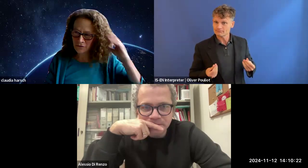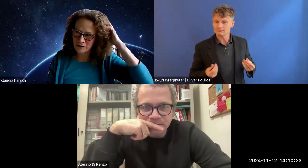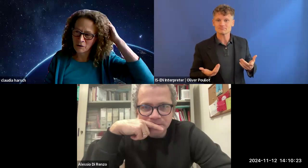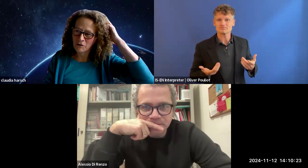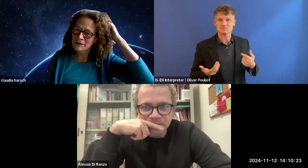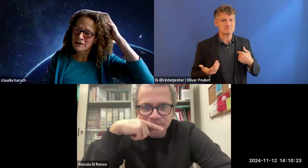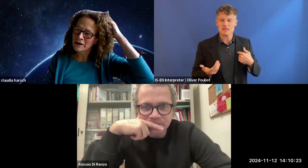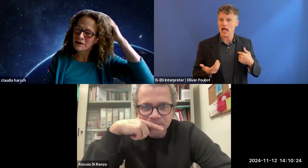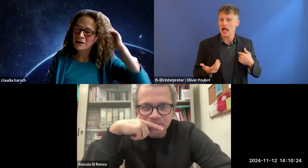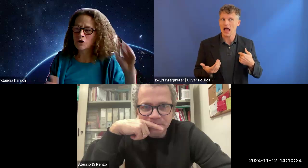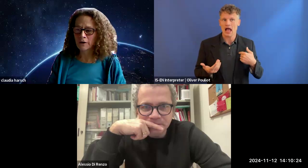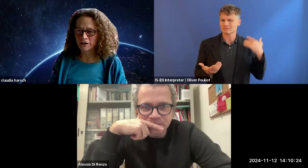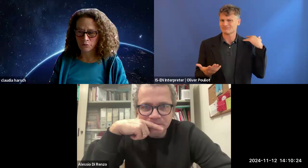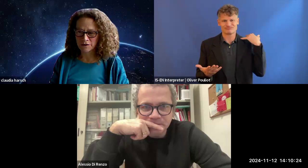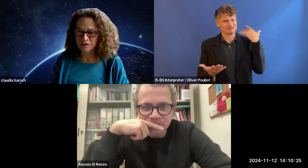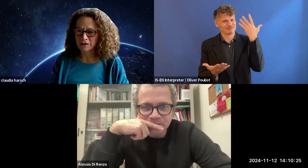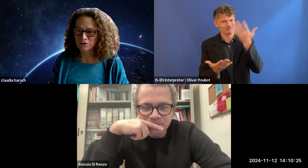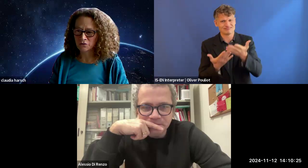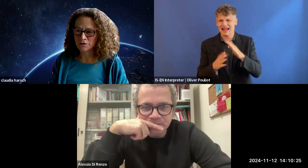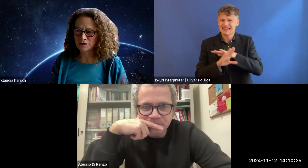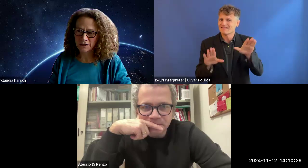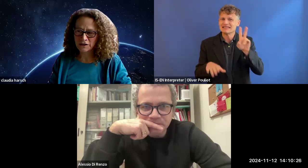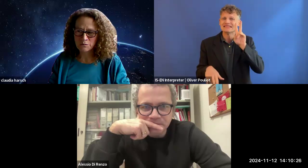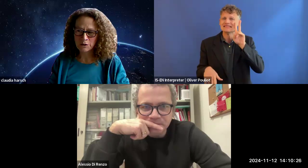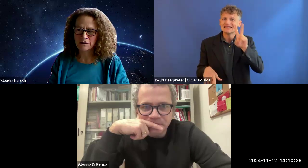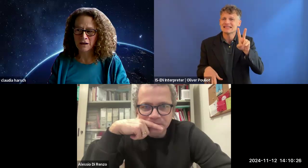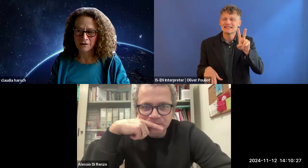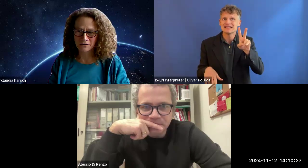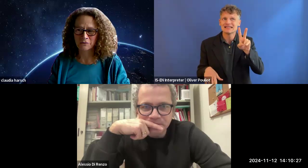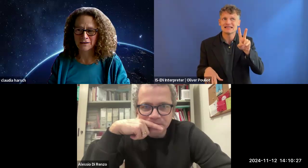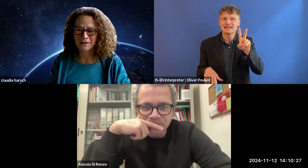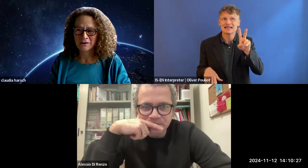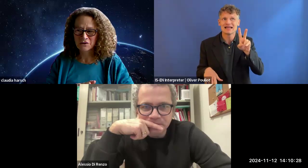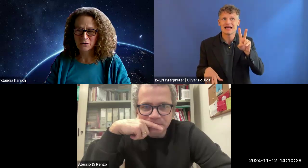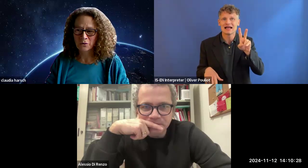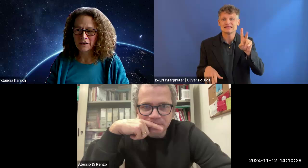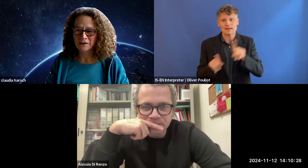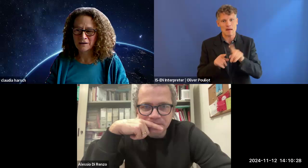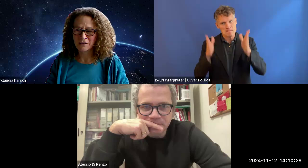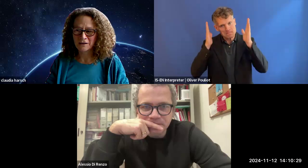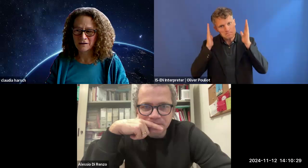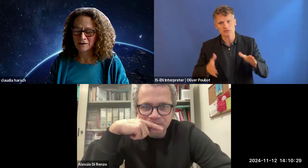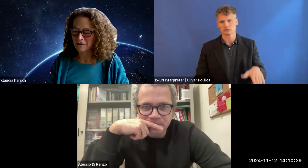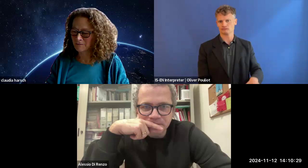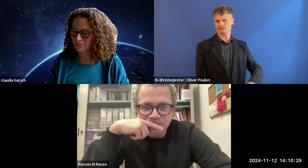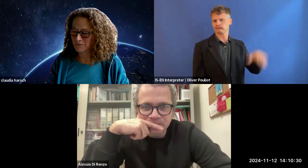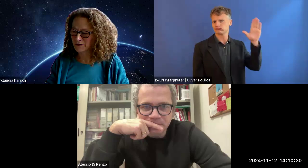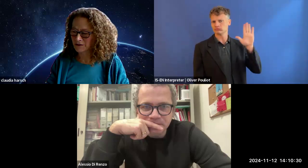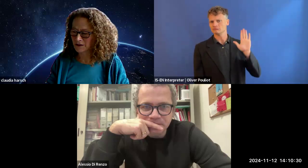haven't seen for a long time any job adverts that use the native speaker category. So